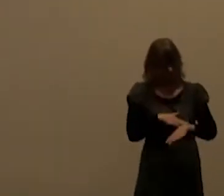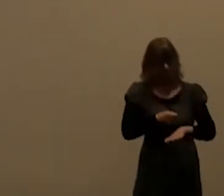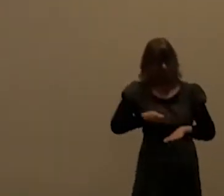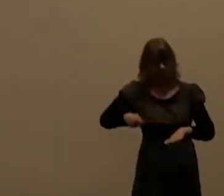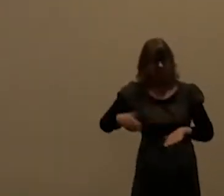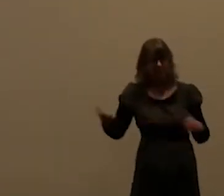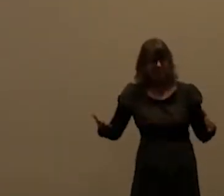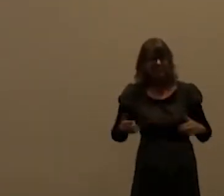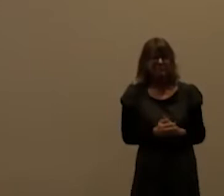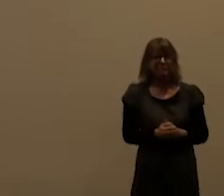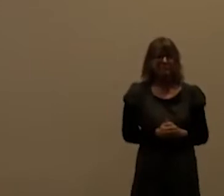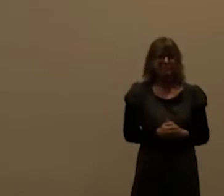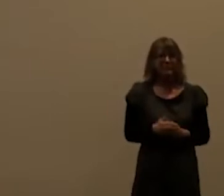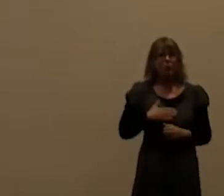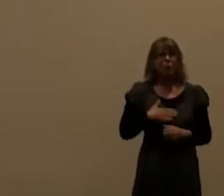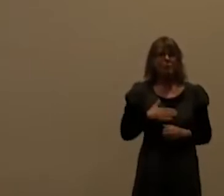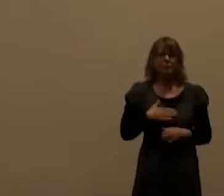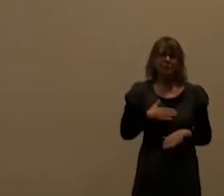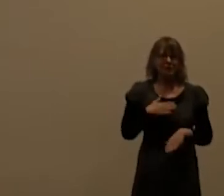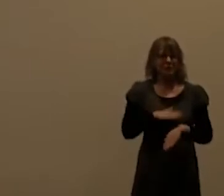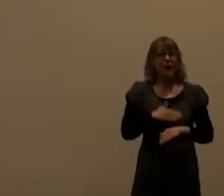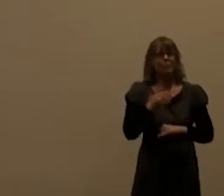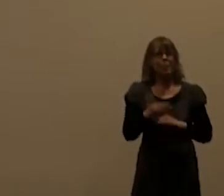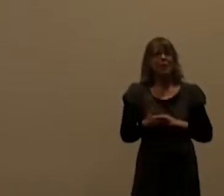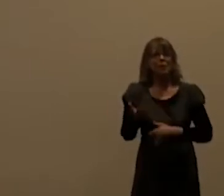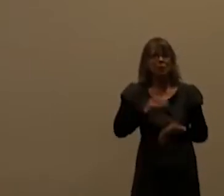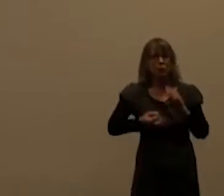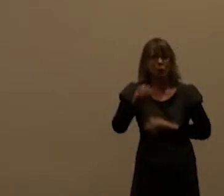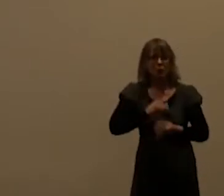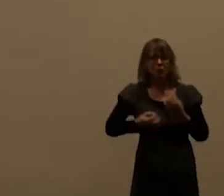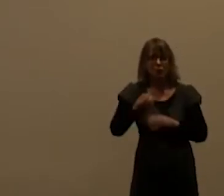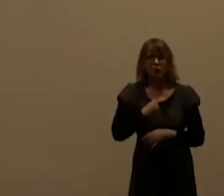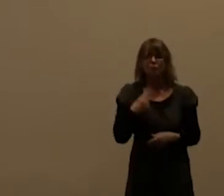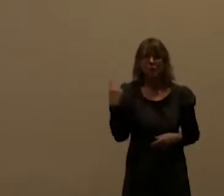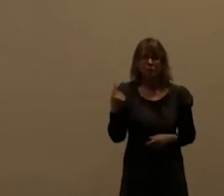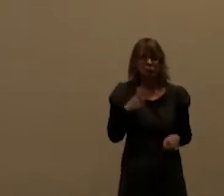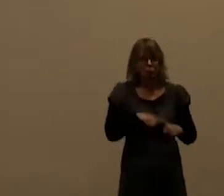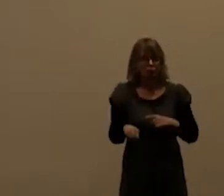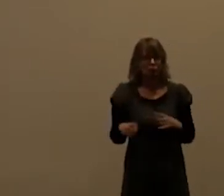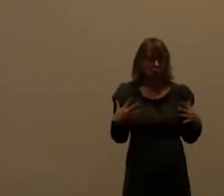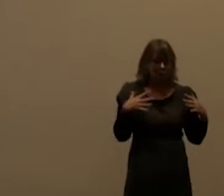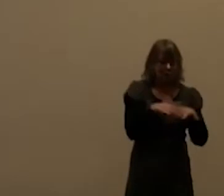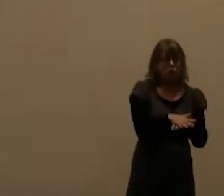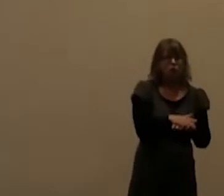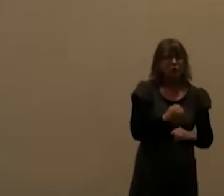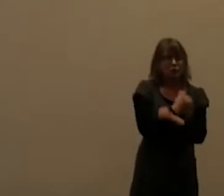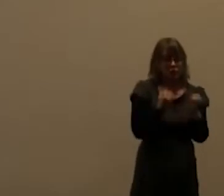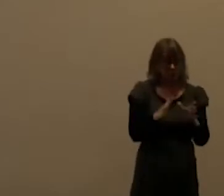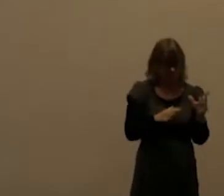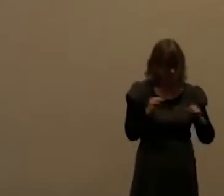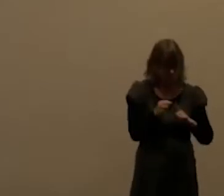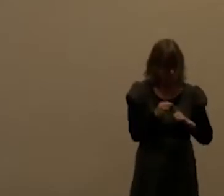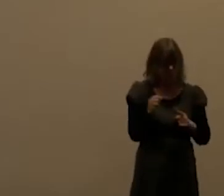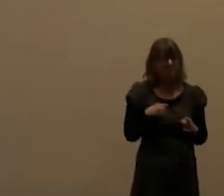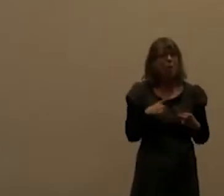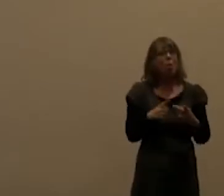I want to leave time for questions. All right, so we showed Power Automate integration. We showed Power Apps integration. Now,